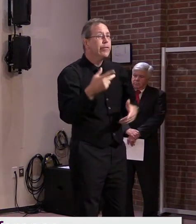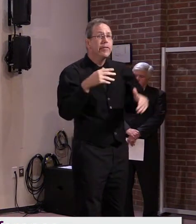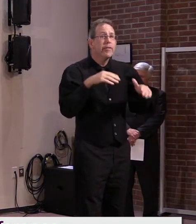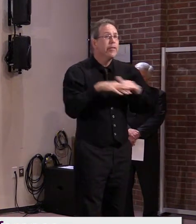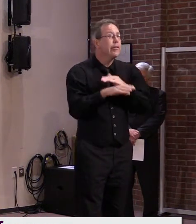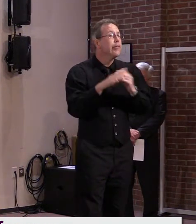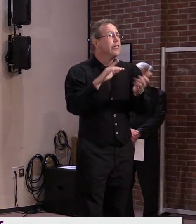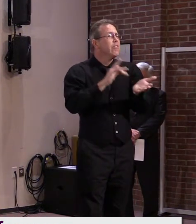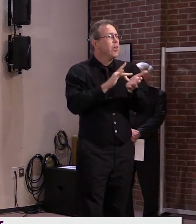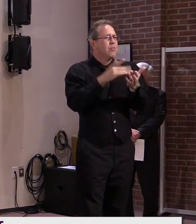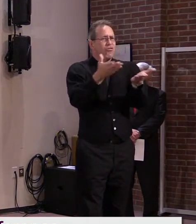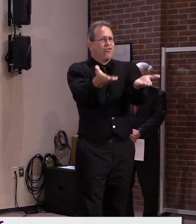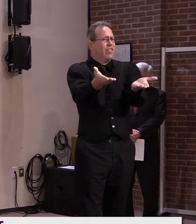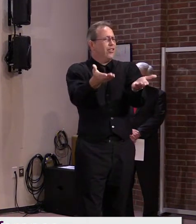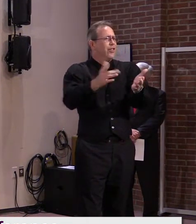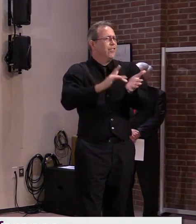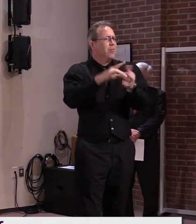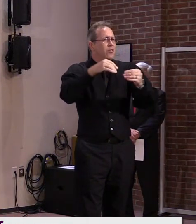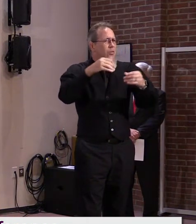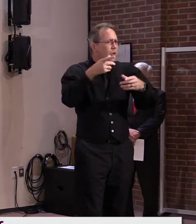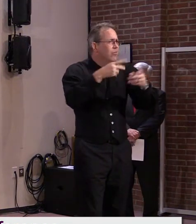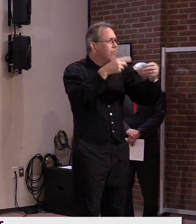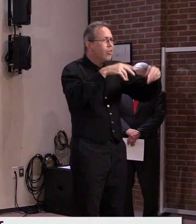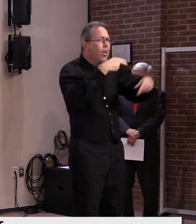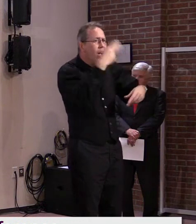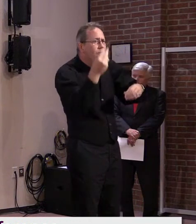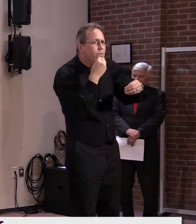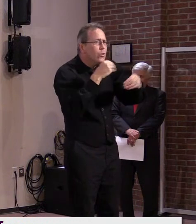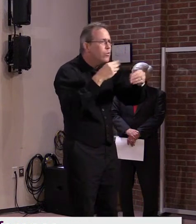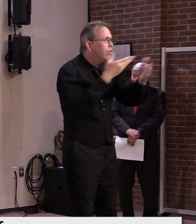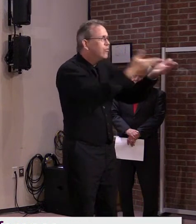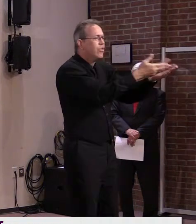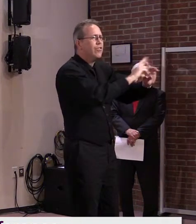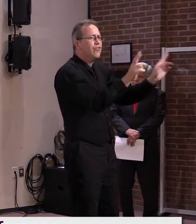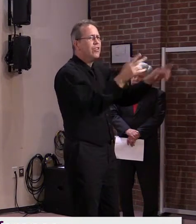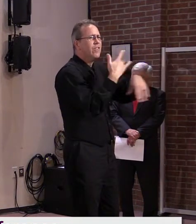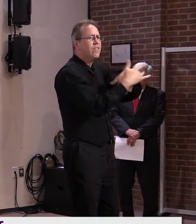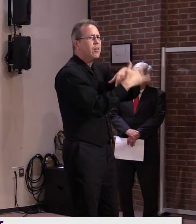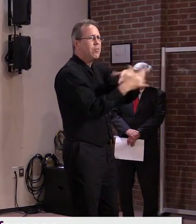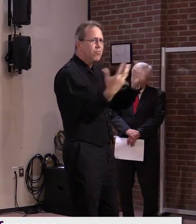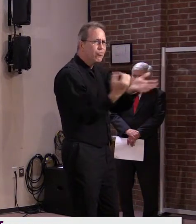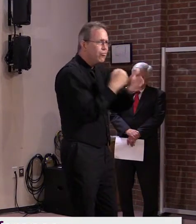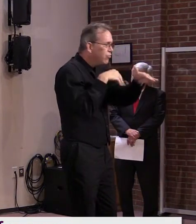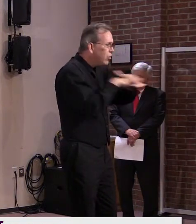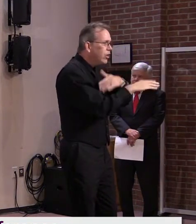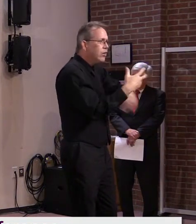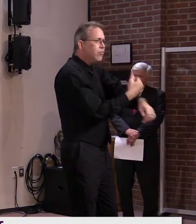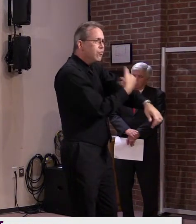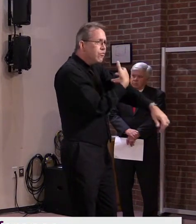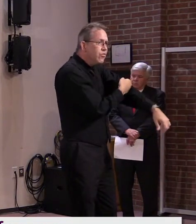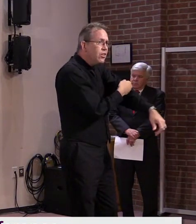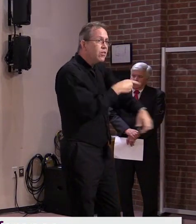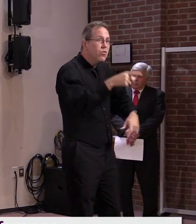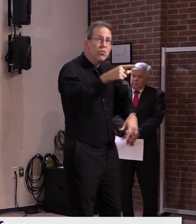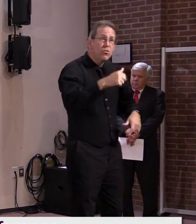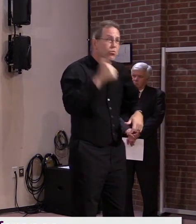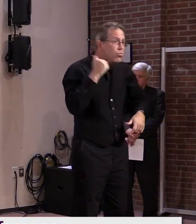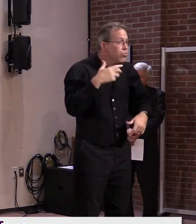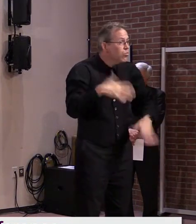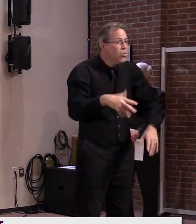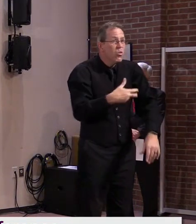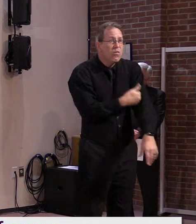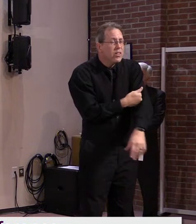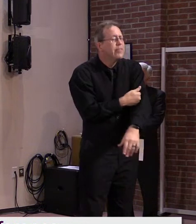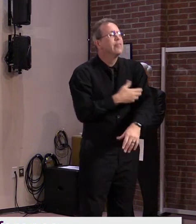and you're unvaccinated, we need you to do your part. Wear a mask, wash your hands, stay home when sick, and